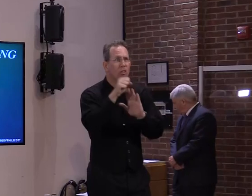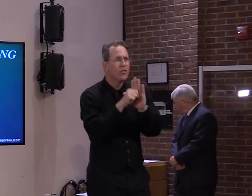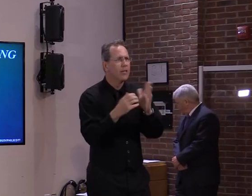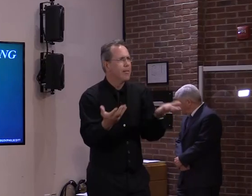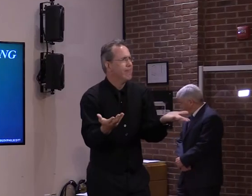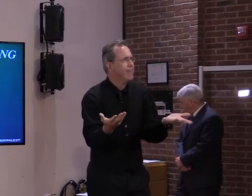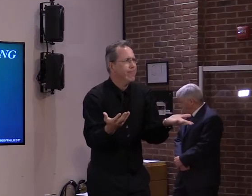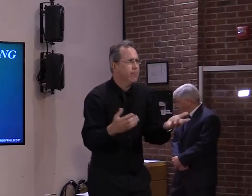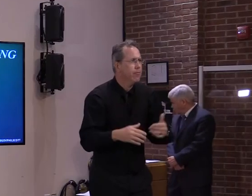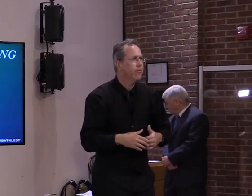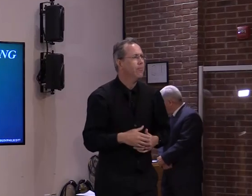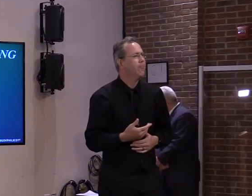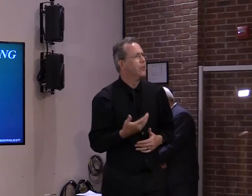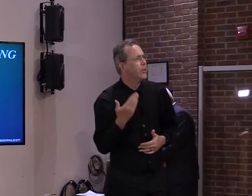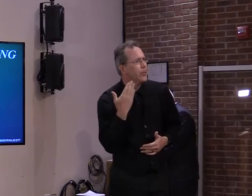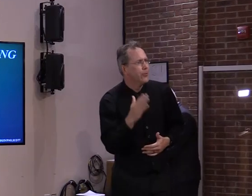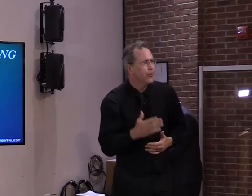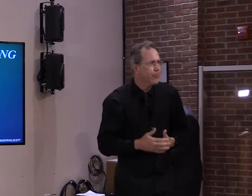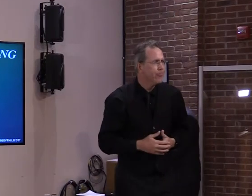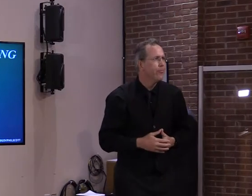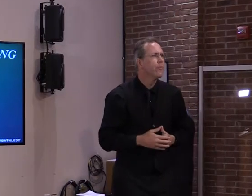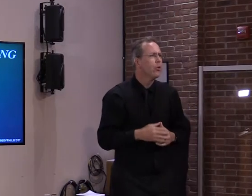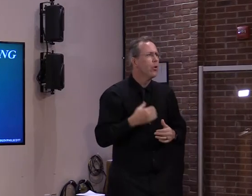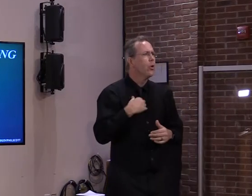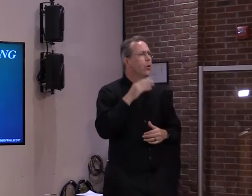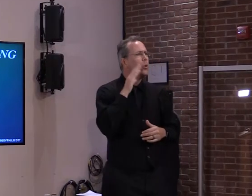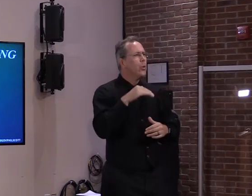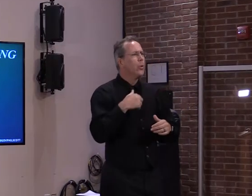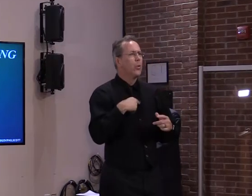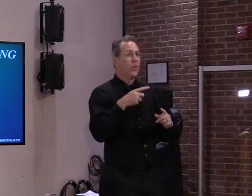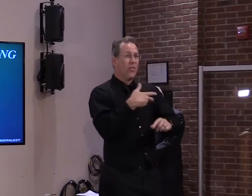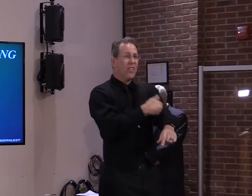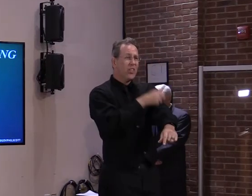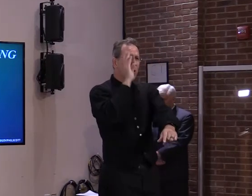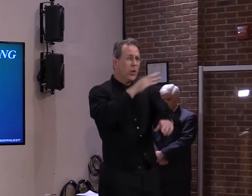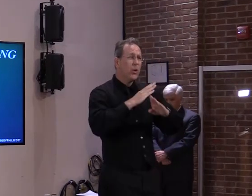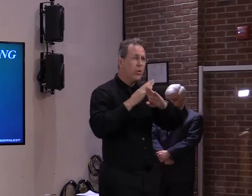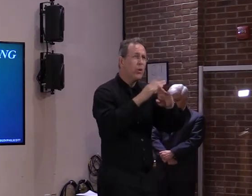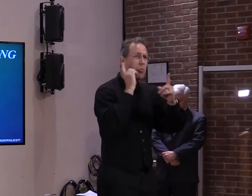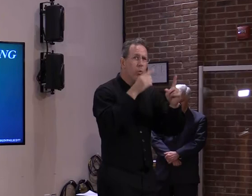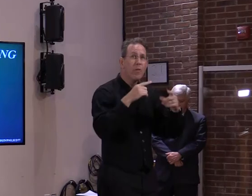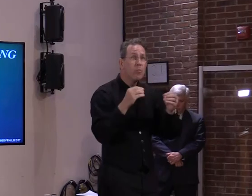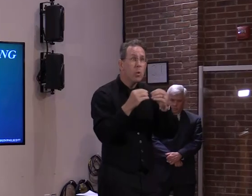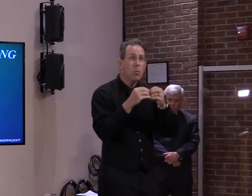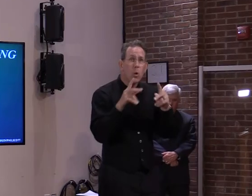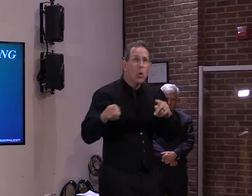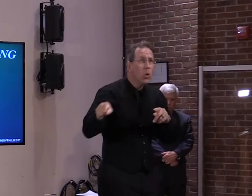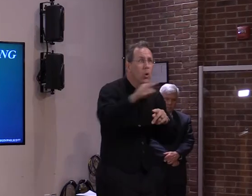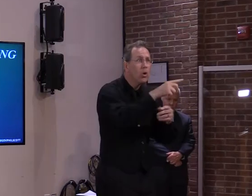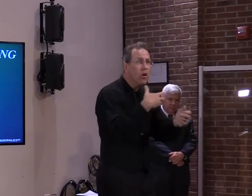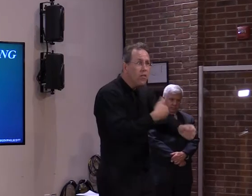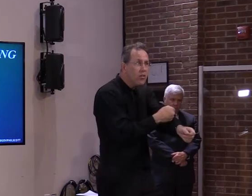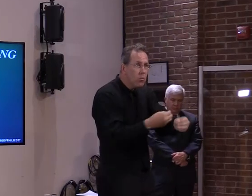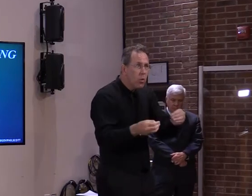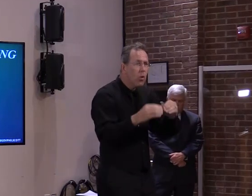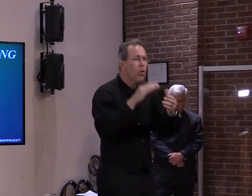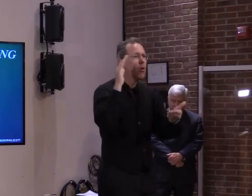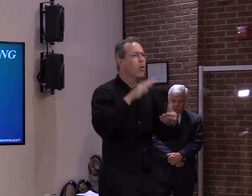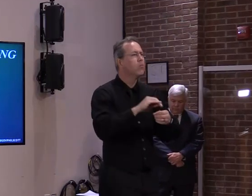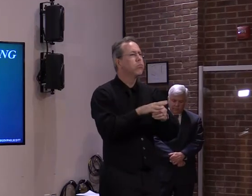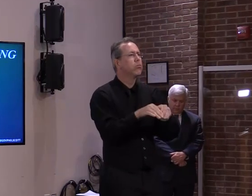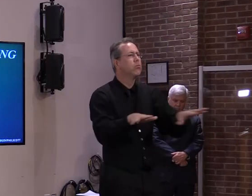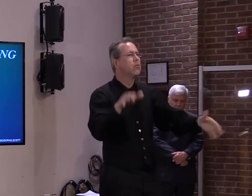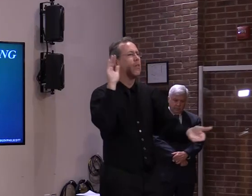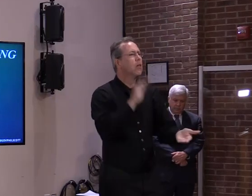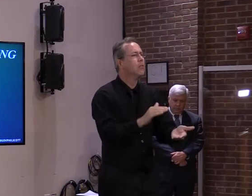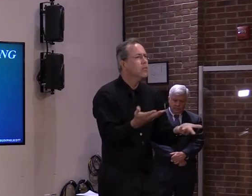know the vaccines are working effectively against it. So I would assume and I would hope that future CDC